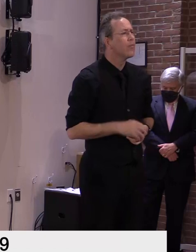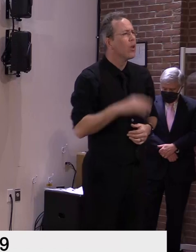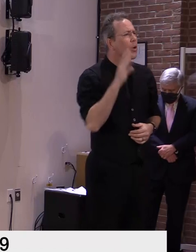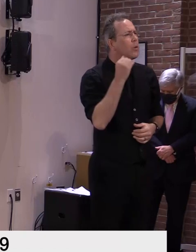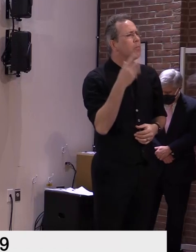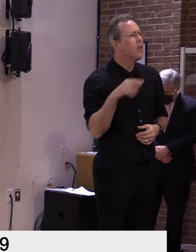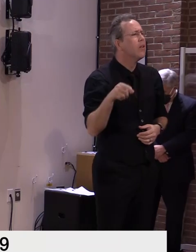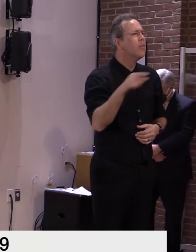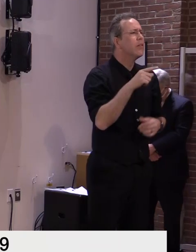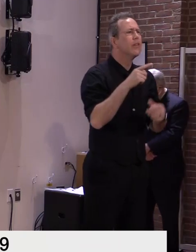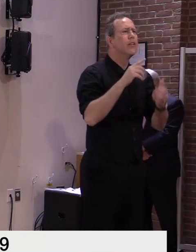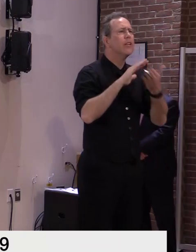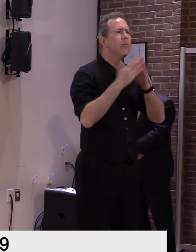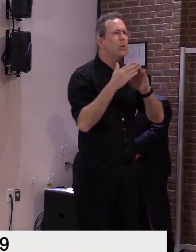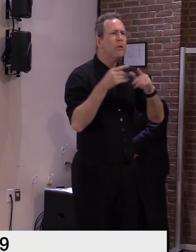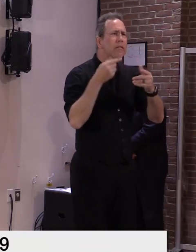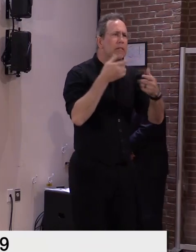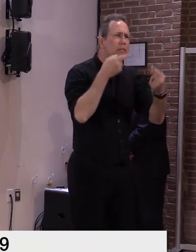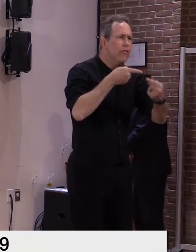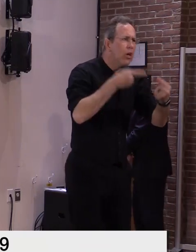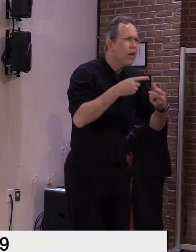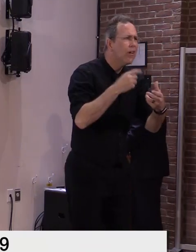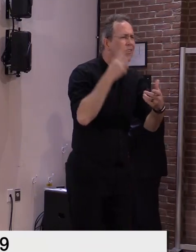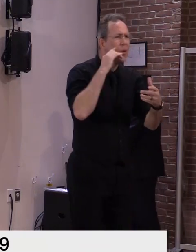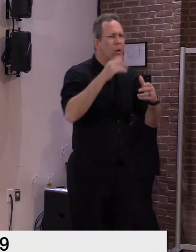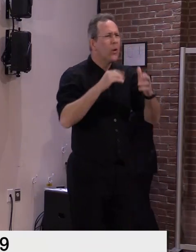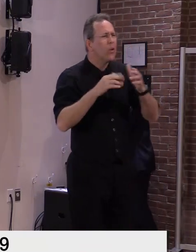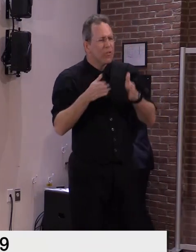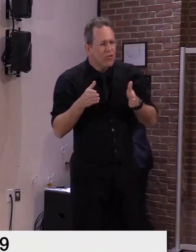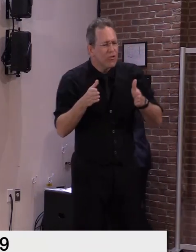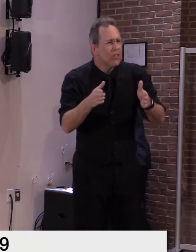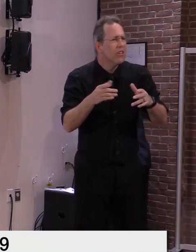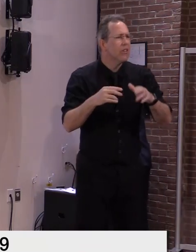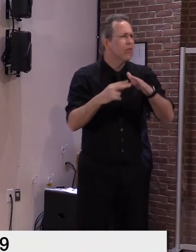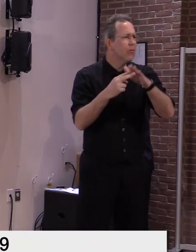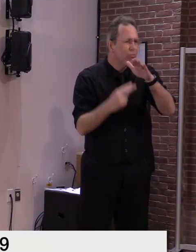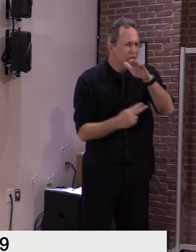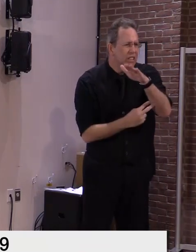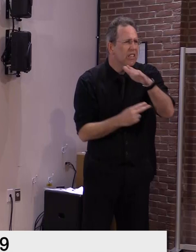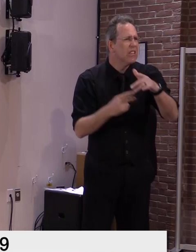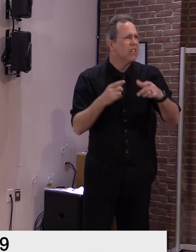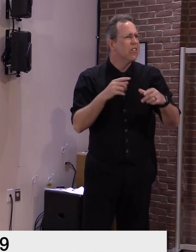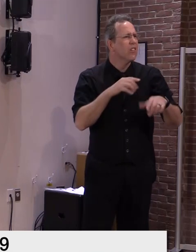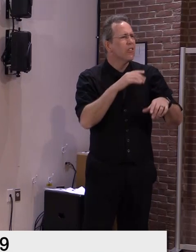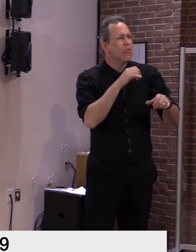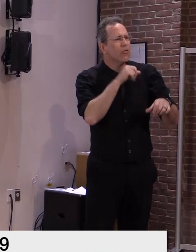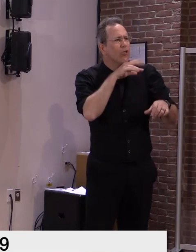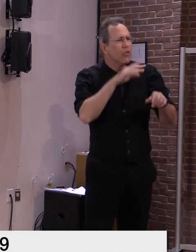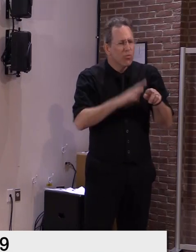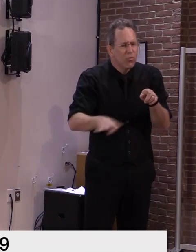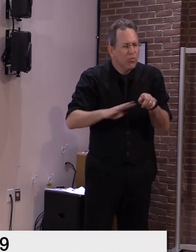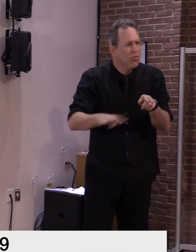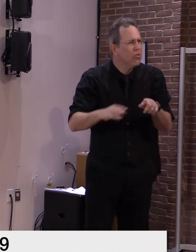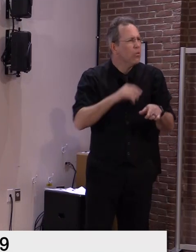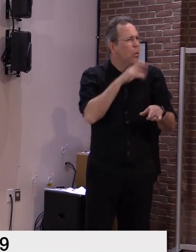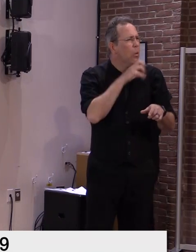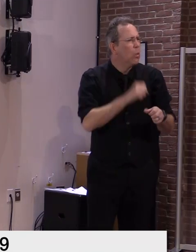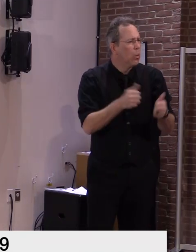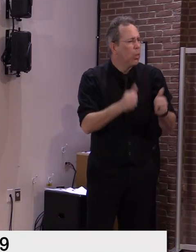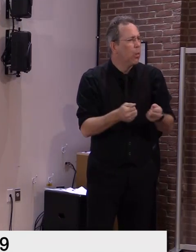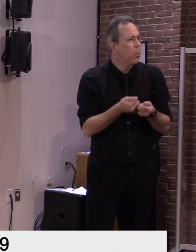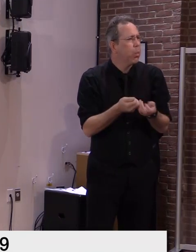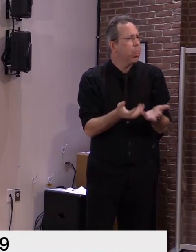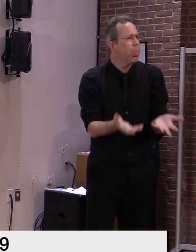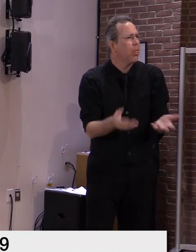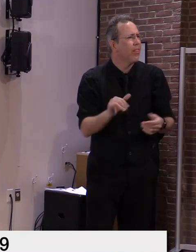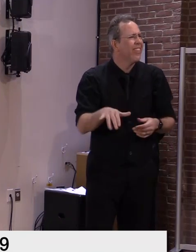aging or non-existing water, sewer, and stormwater infrastructure and can't afford it on their own.